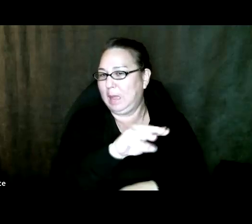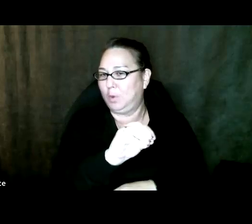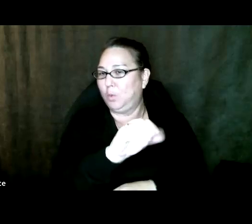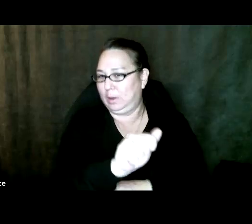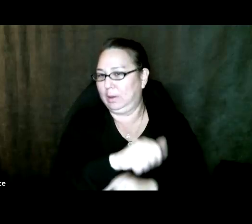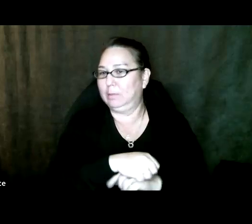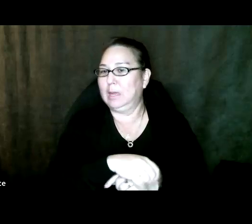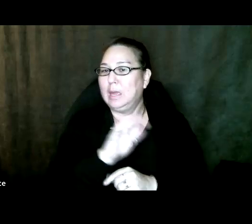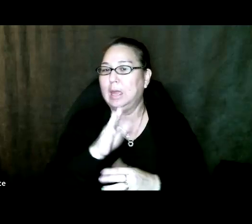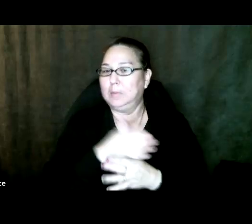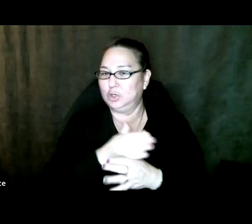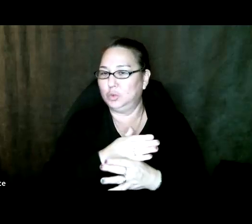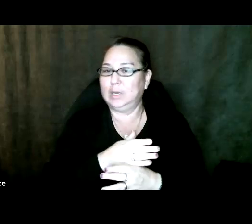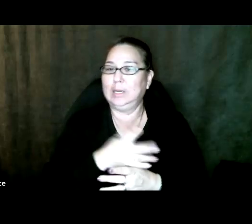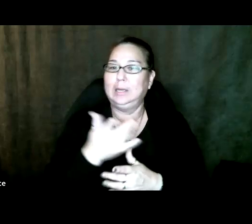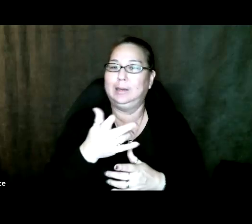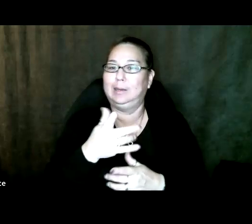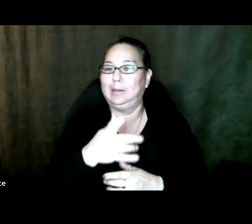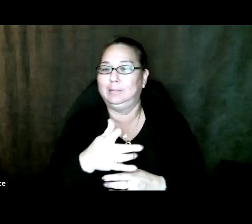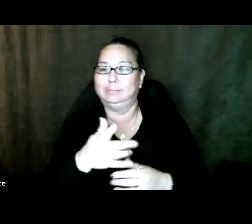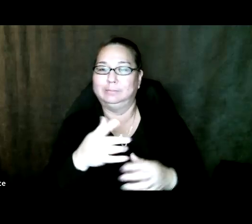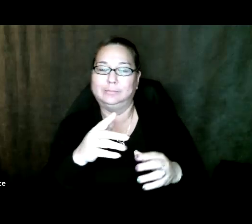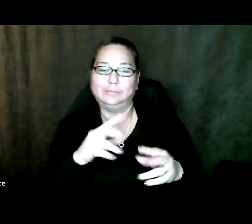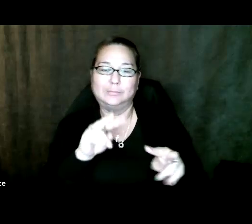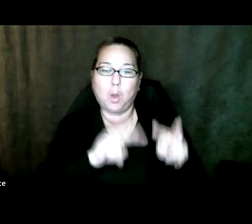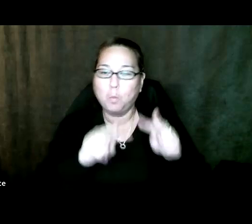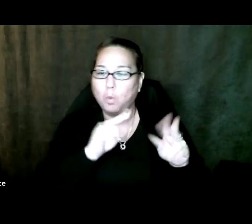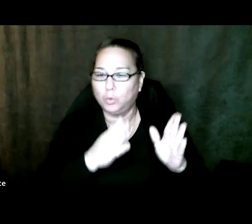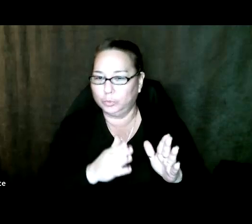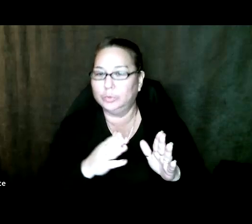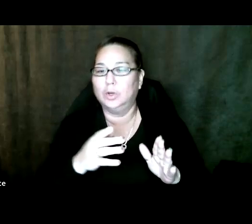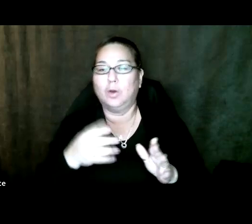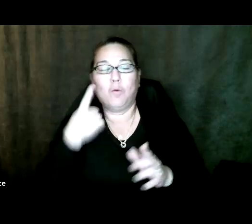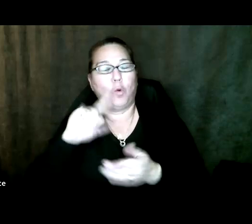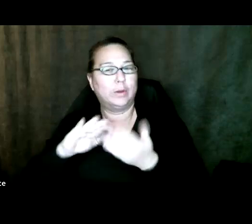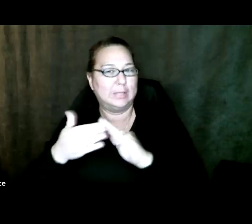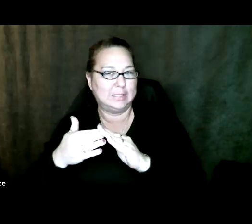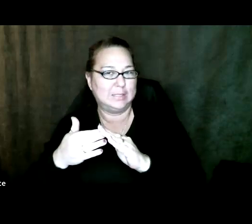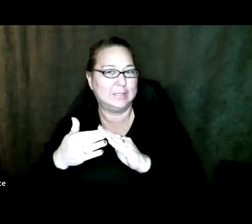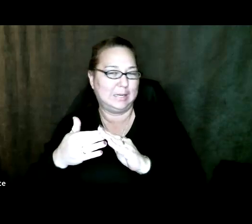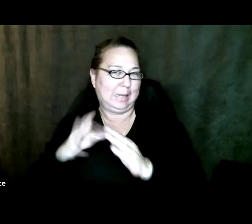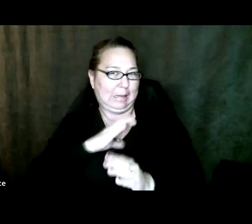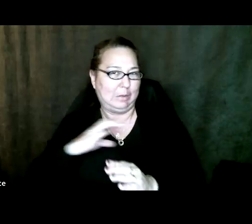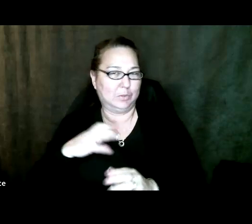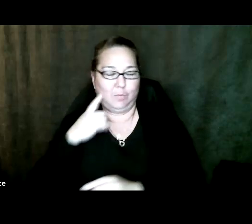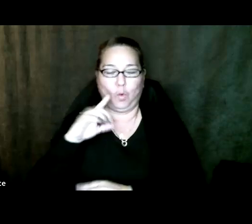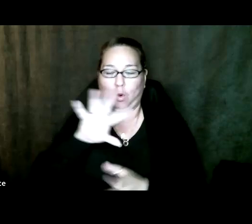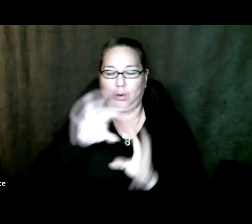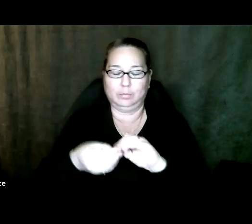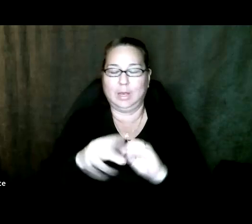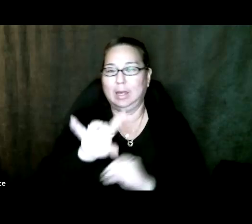and fiscal year 25 supplemental appropriation request to the Boston City Council in the amount of